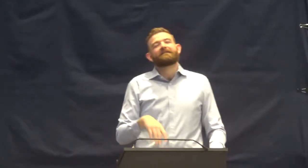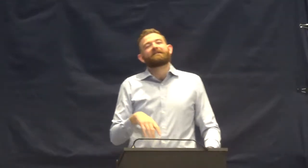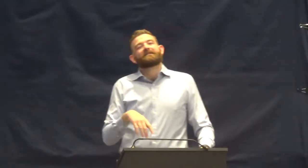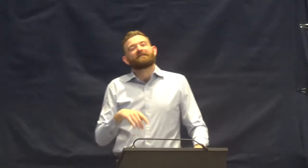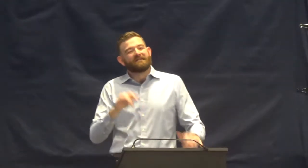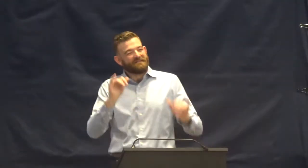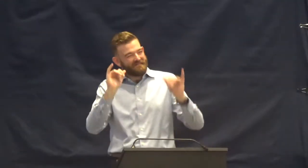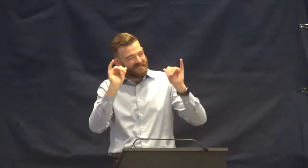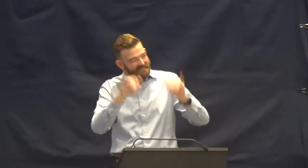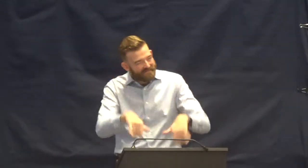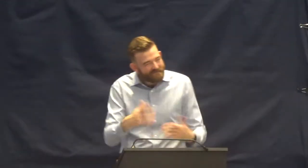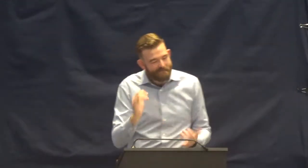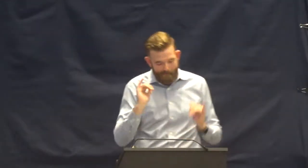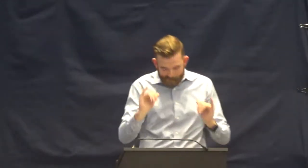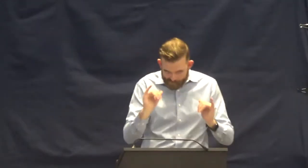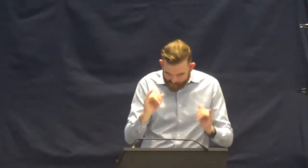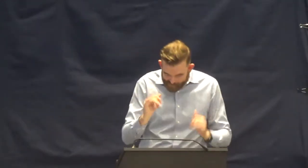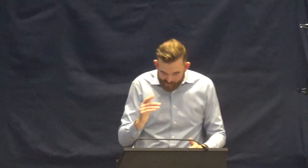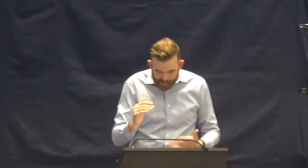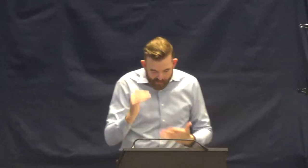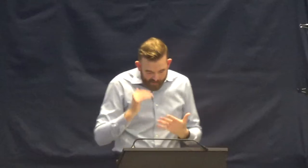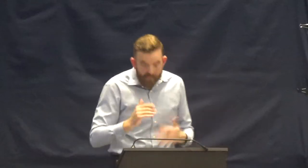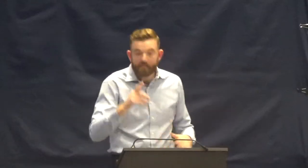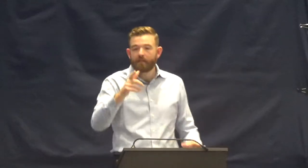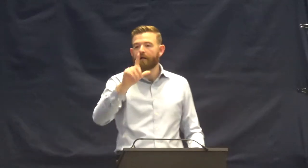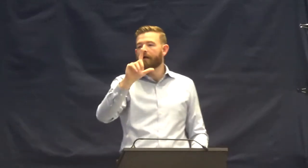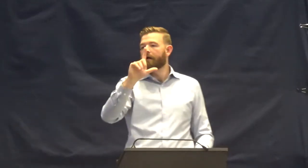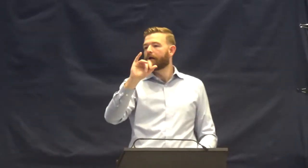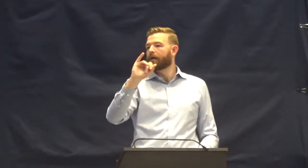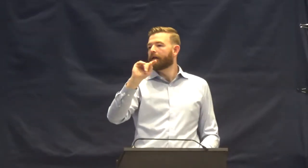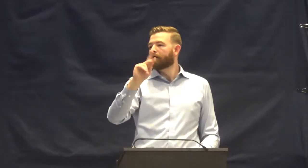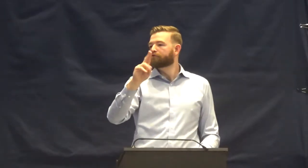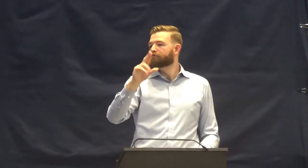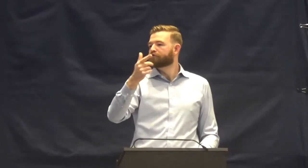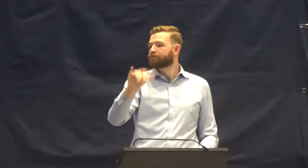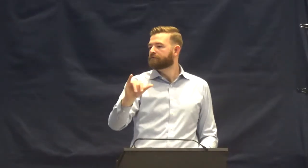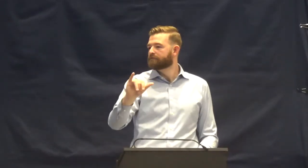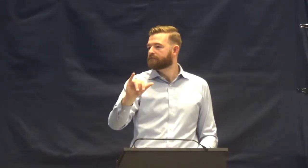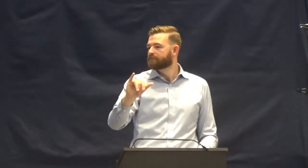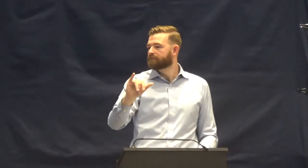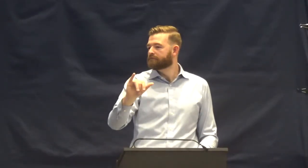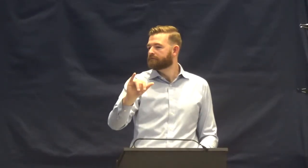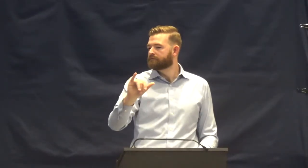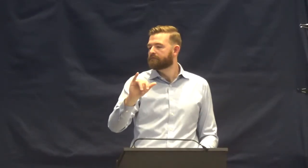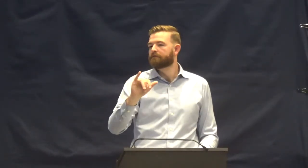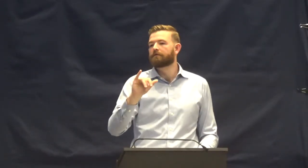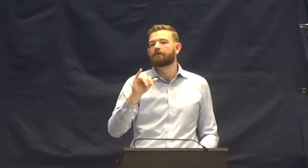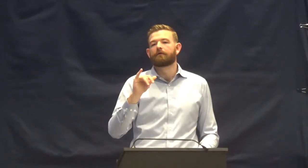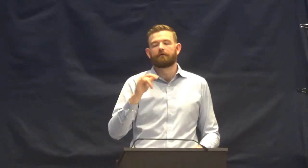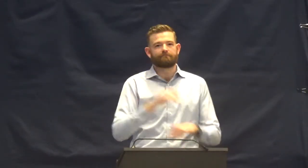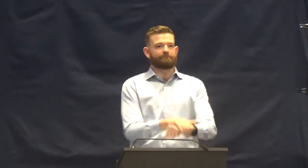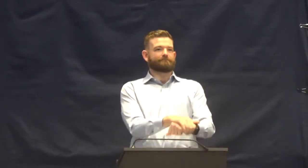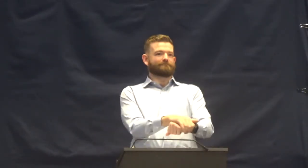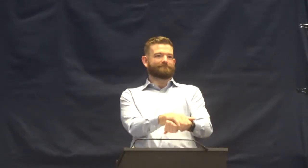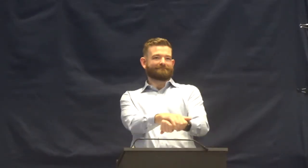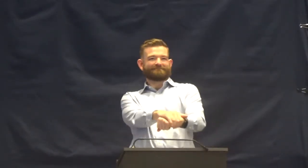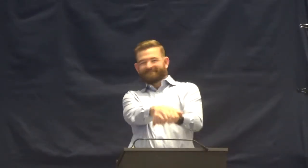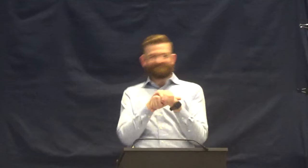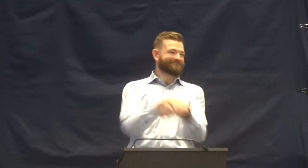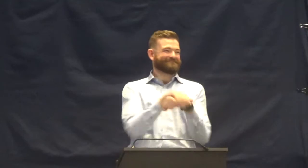a staff person, instead of the concept of a staff as a rod and staff. And another example is